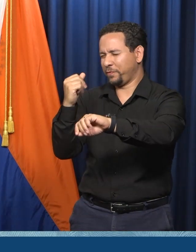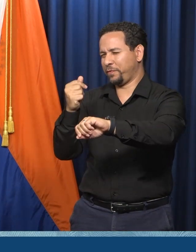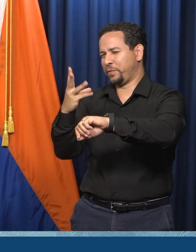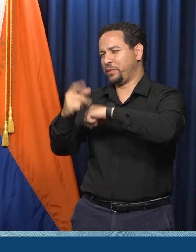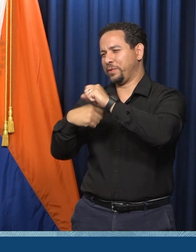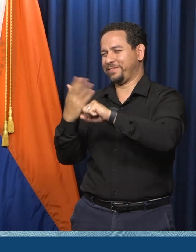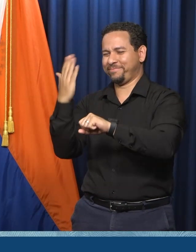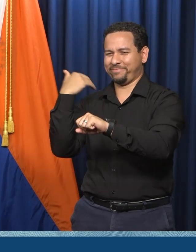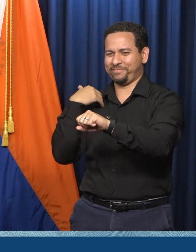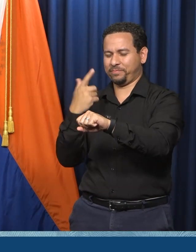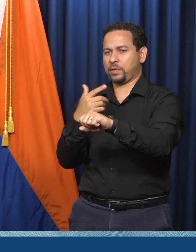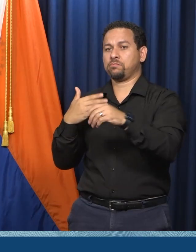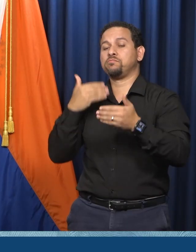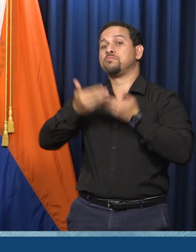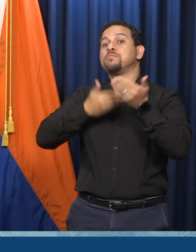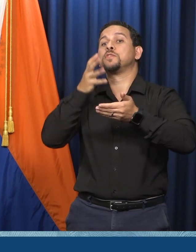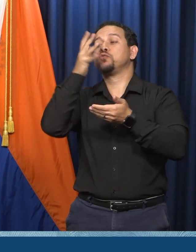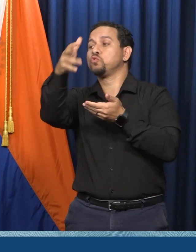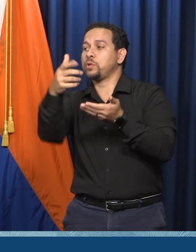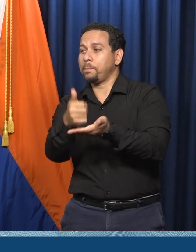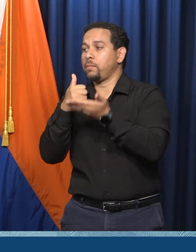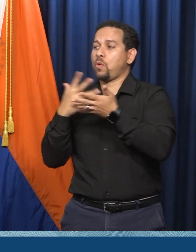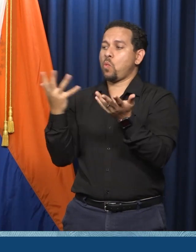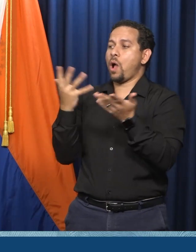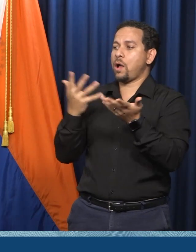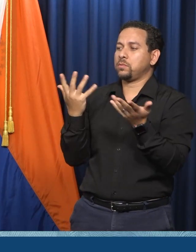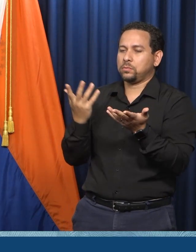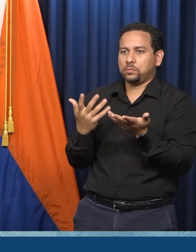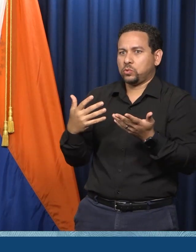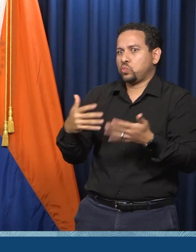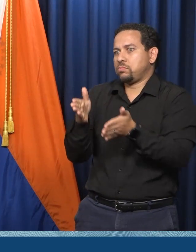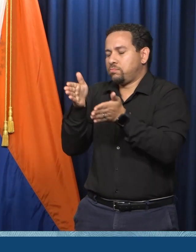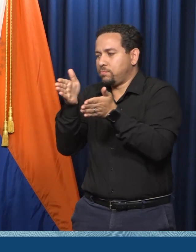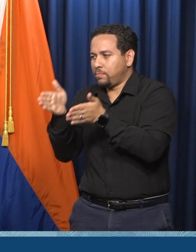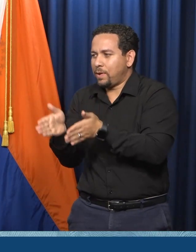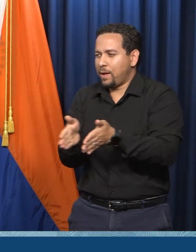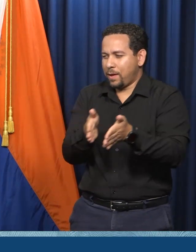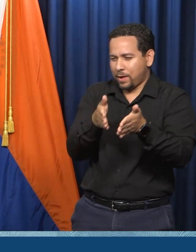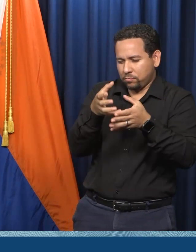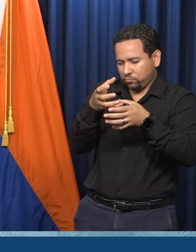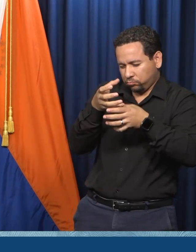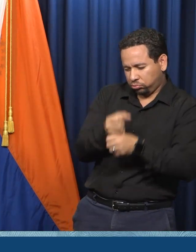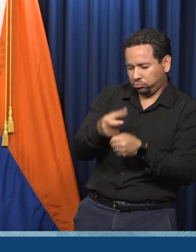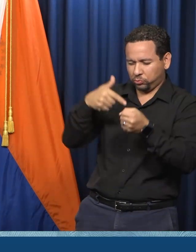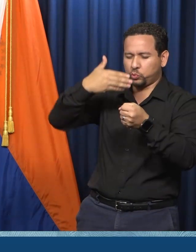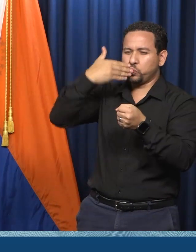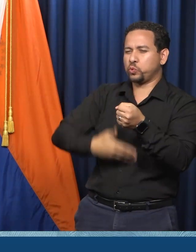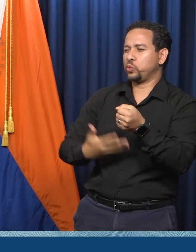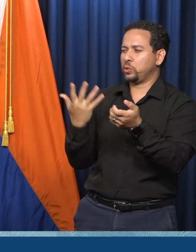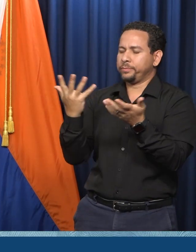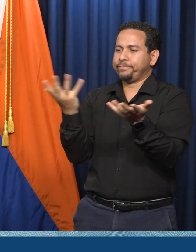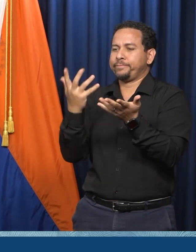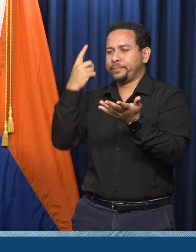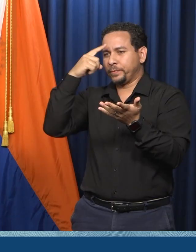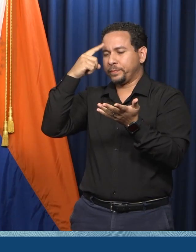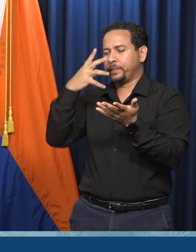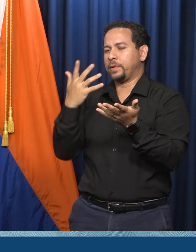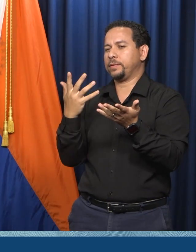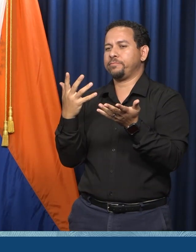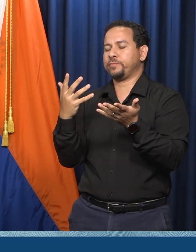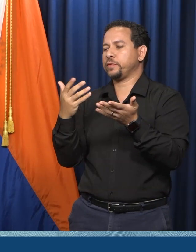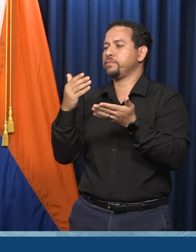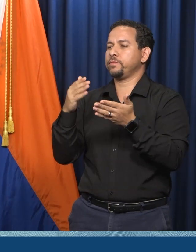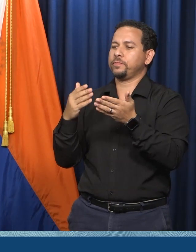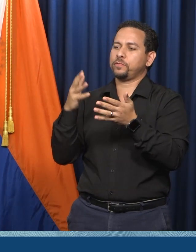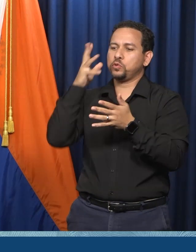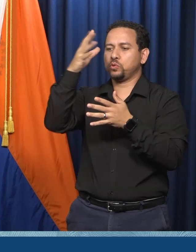new comprehensive plan. It's about 1.5 years old, and that's helping us with providing the boilerplate for future